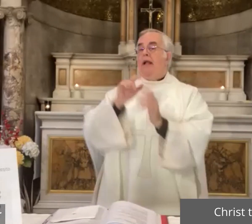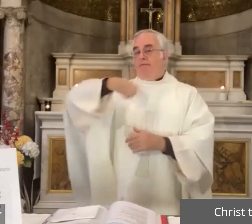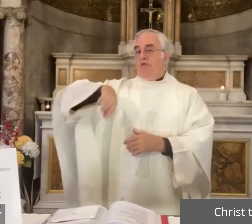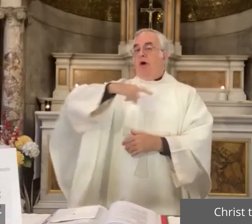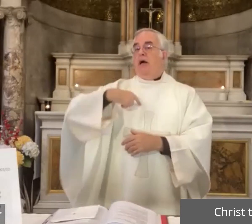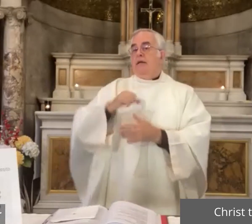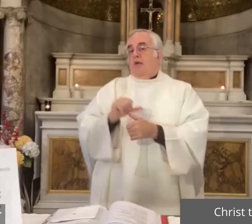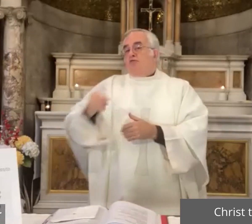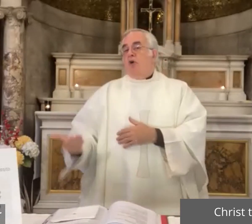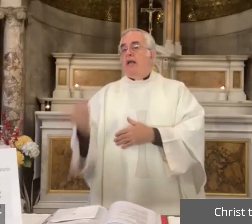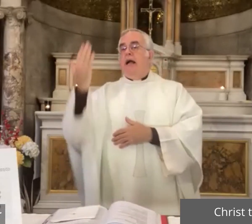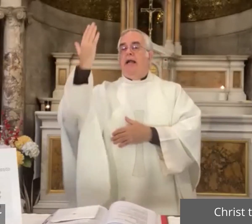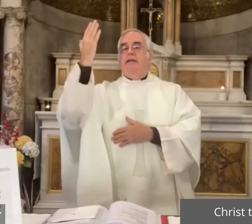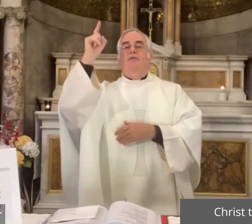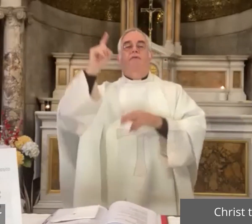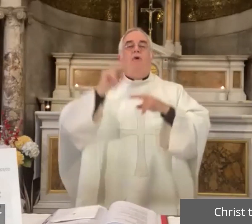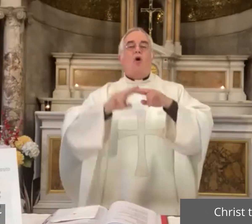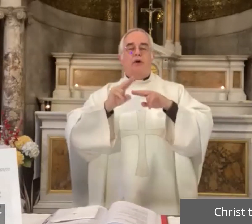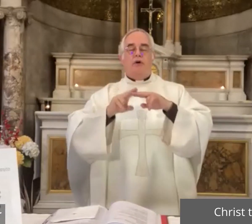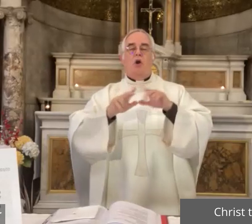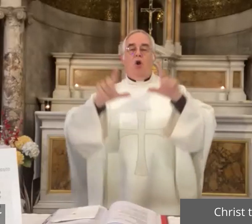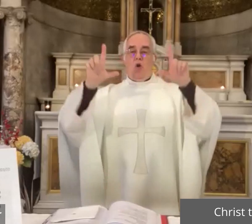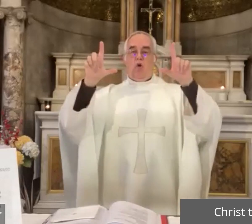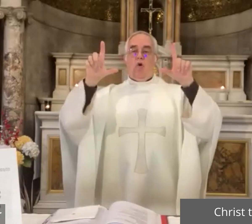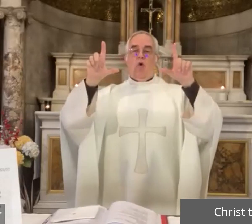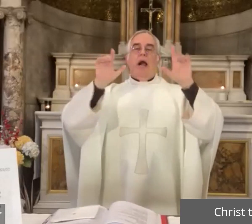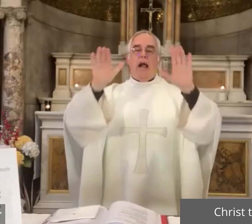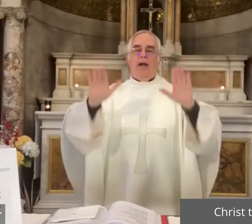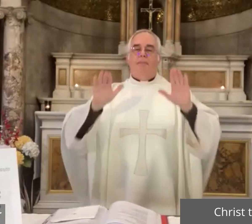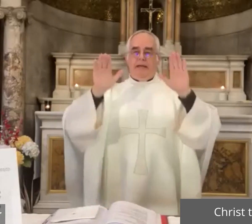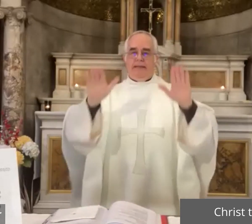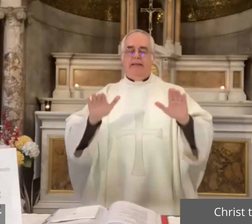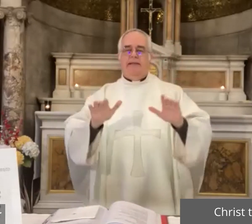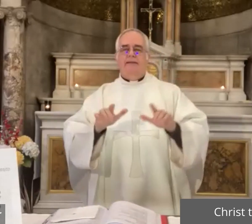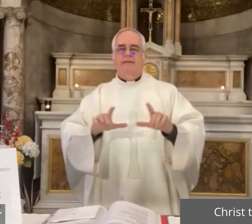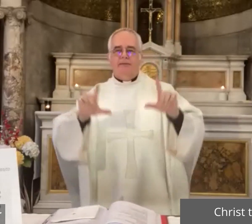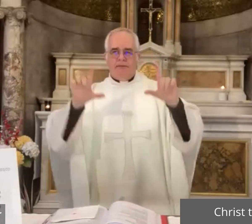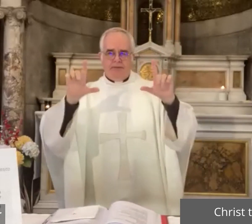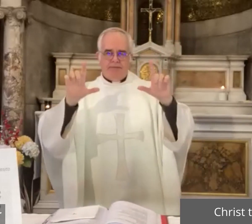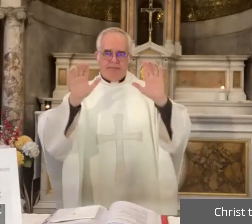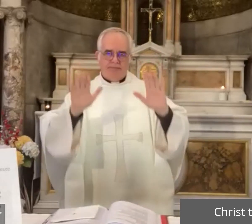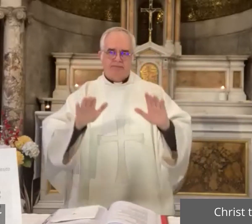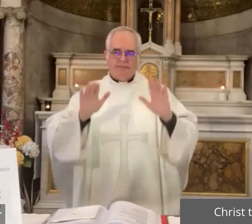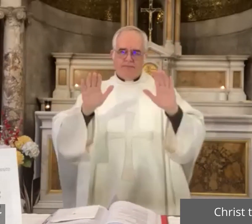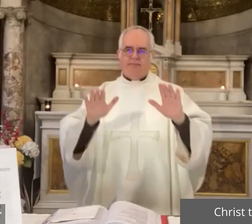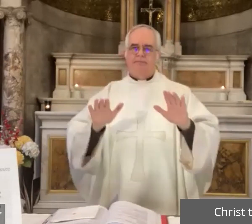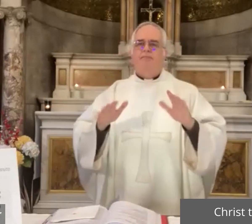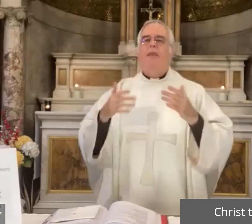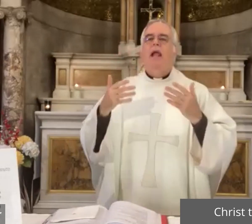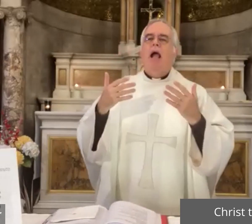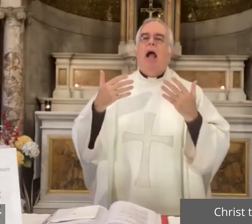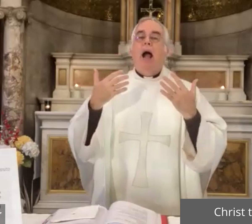You plead for us at the right hand of the Father. Lord, have mercy. Lord,